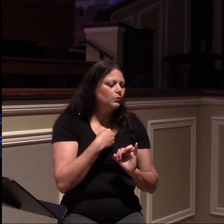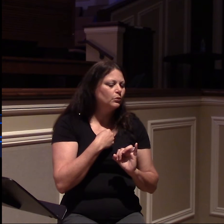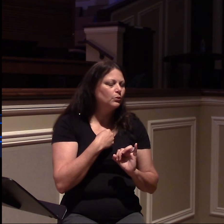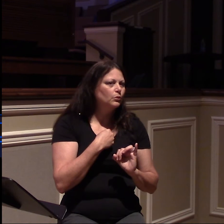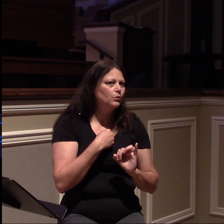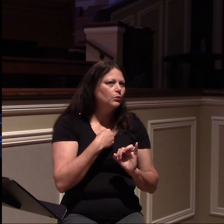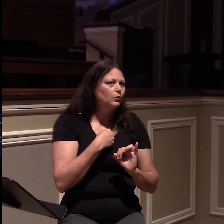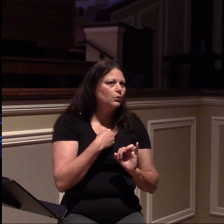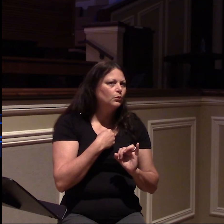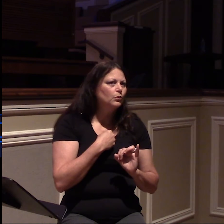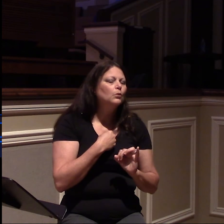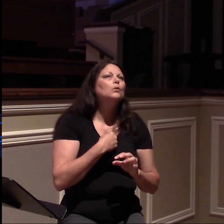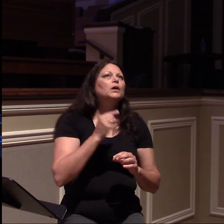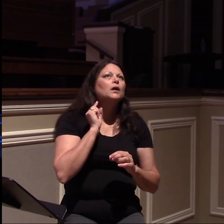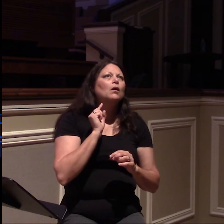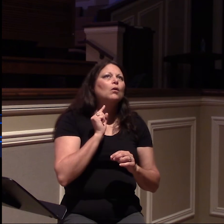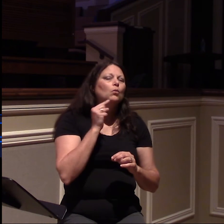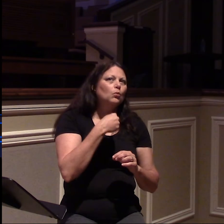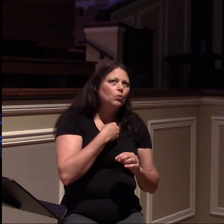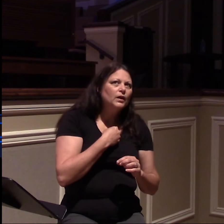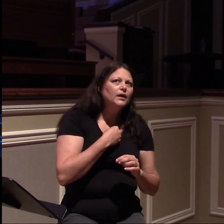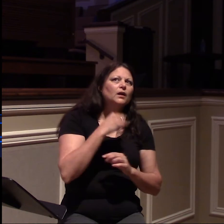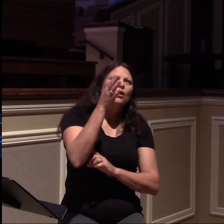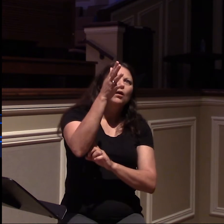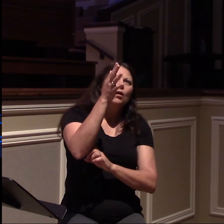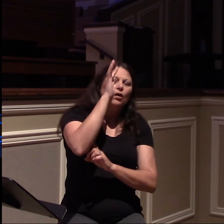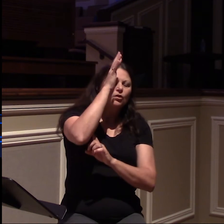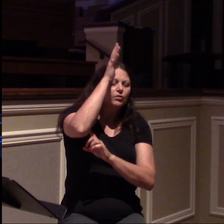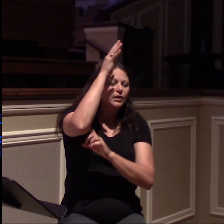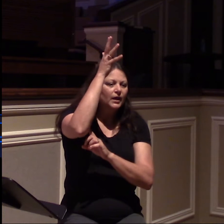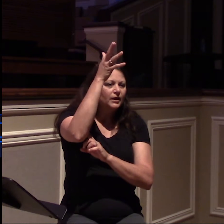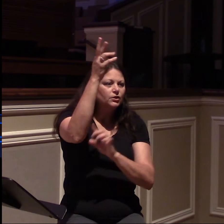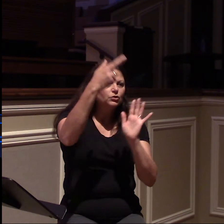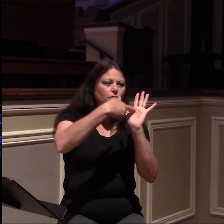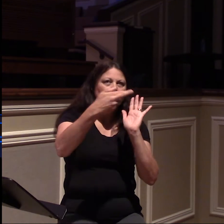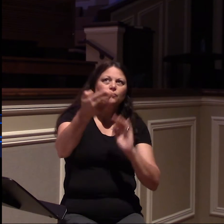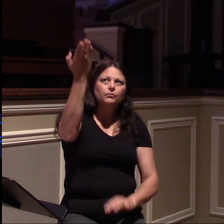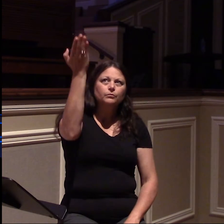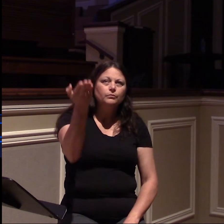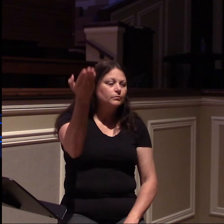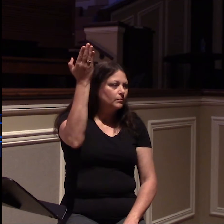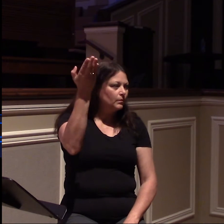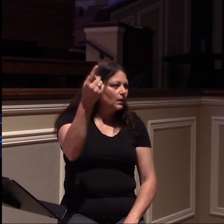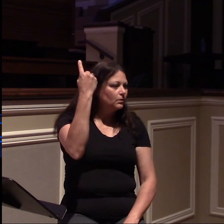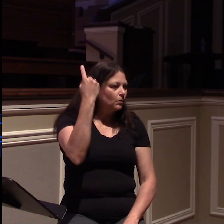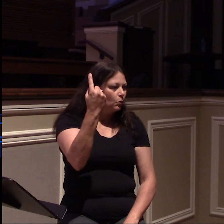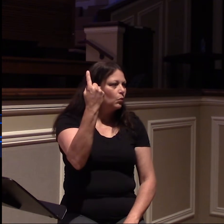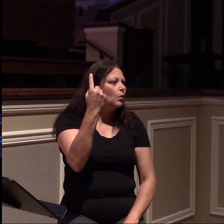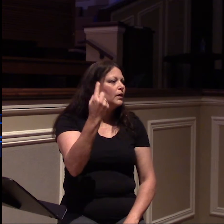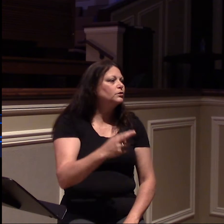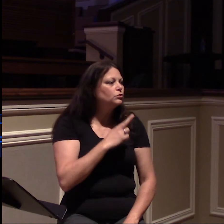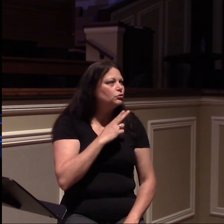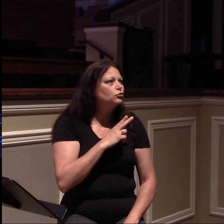glory due God from creation to God. We're to be glorifiers of the one true God, and we're to reflect